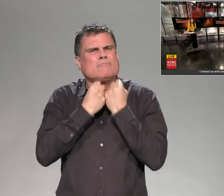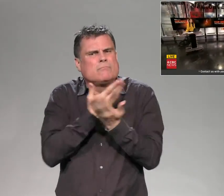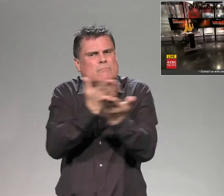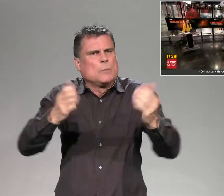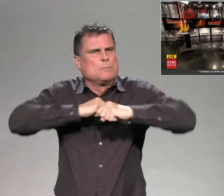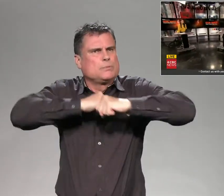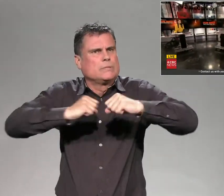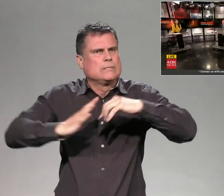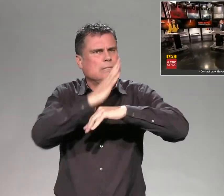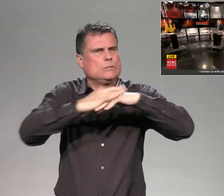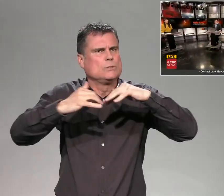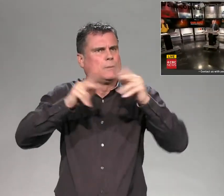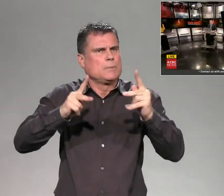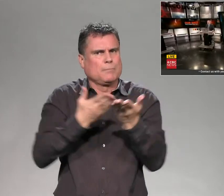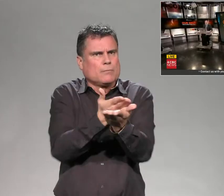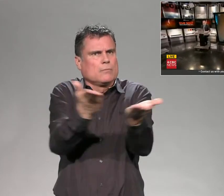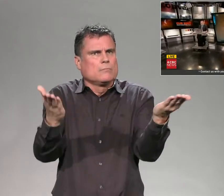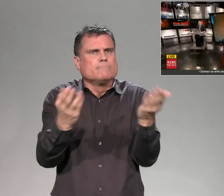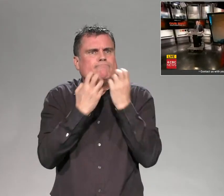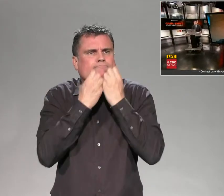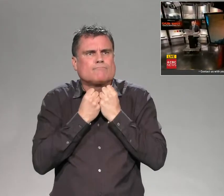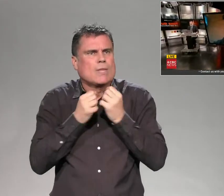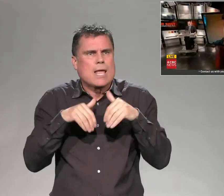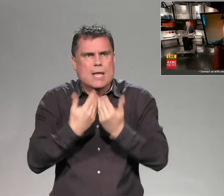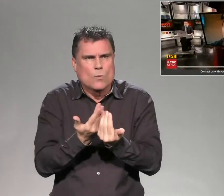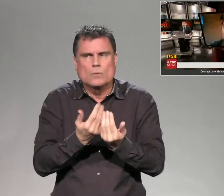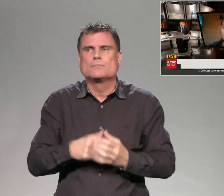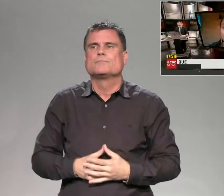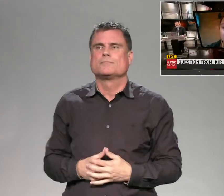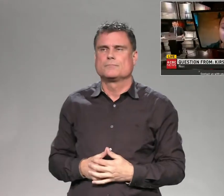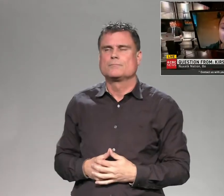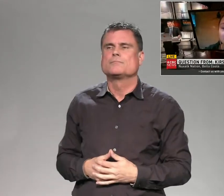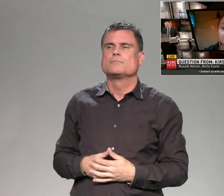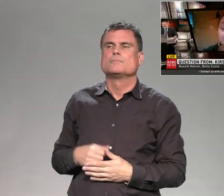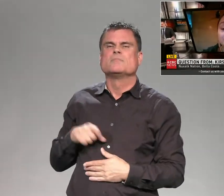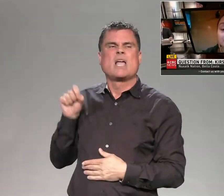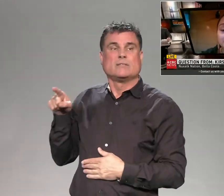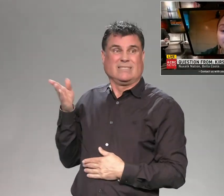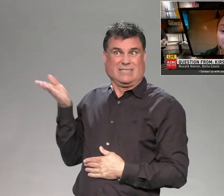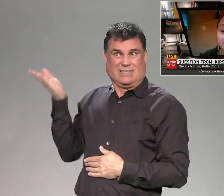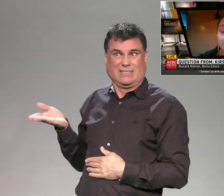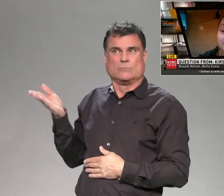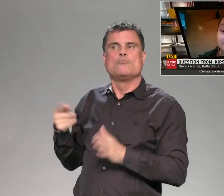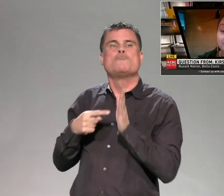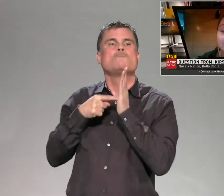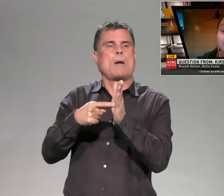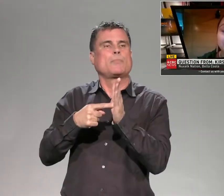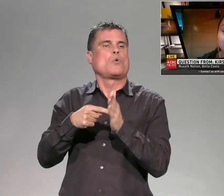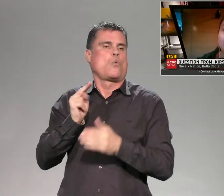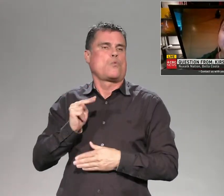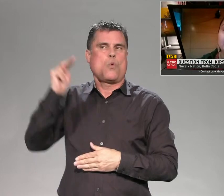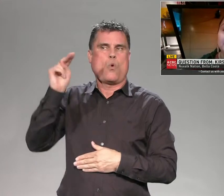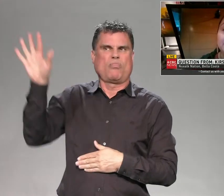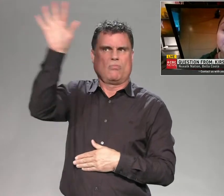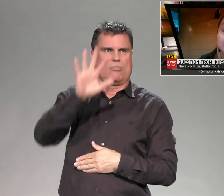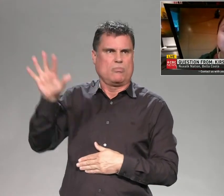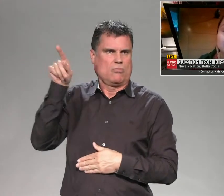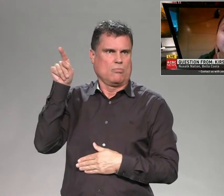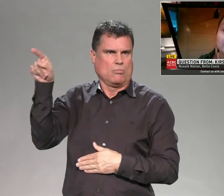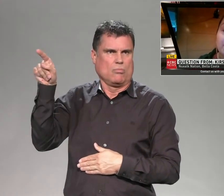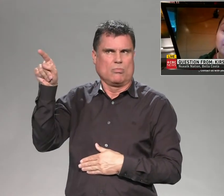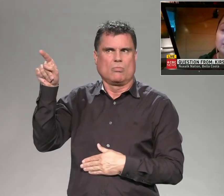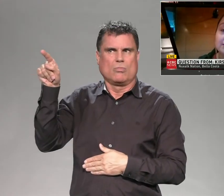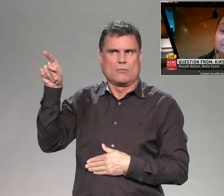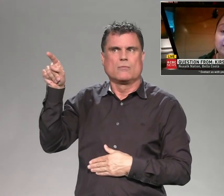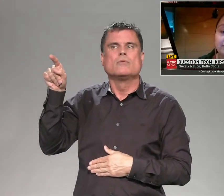health official on the North Coast. My name is Kirsten Milton. I'm the health director with the Newhalk Nation, and I live in Bella Coola.